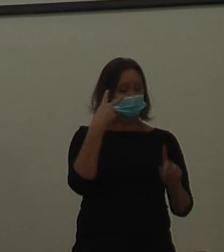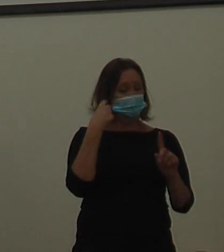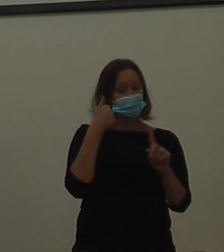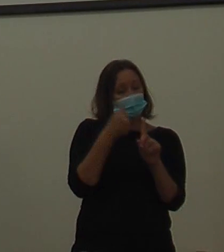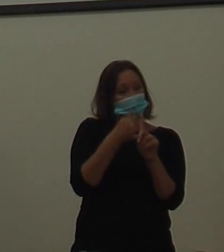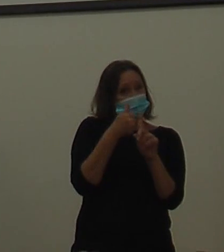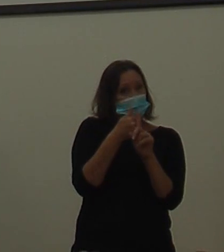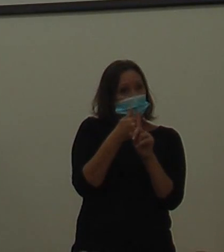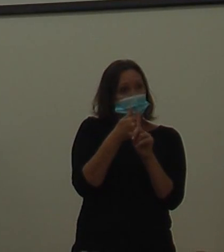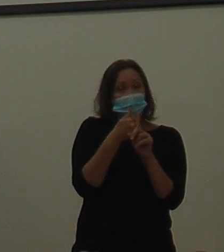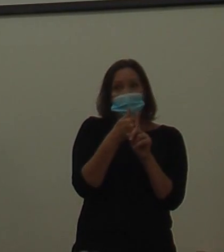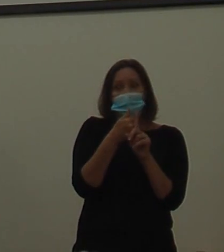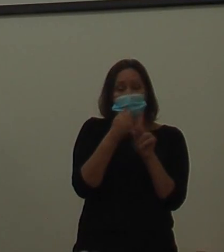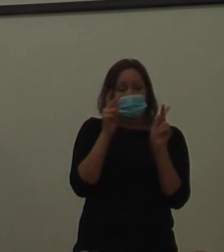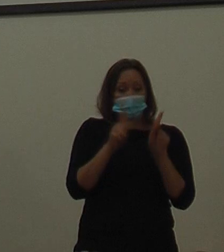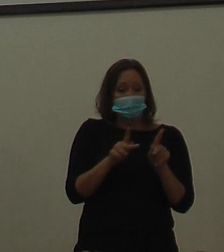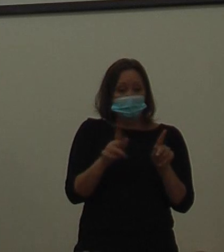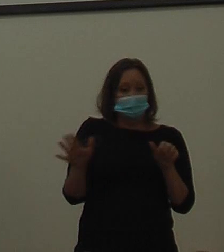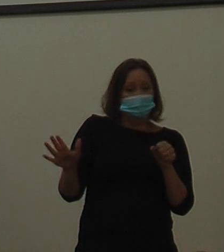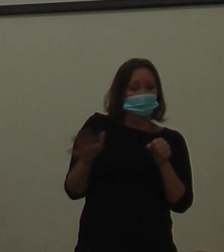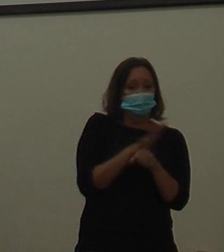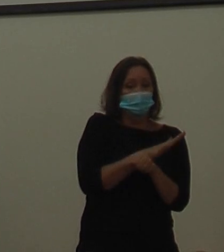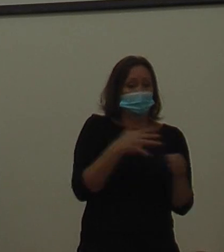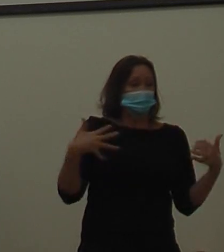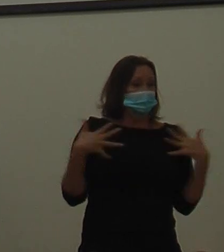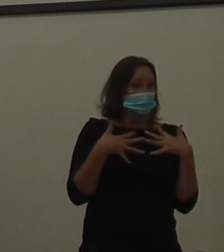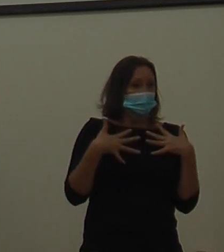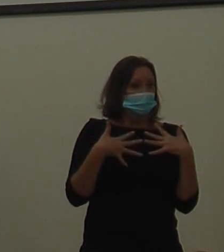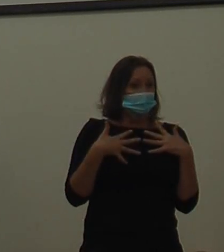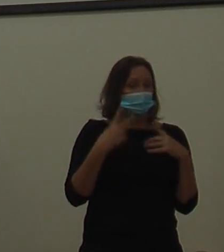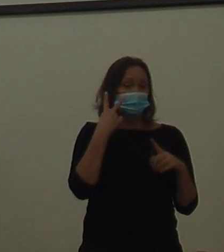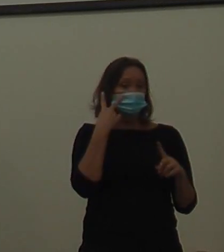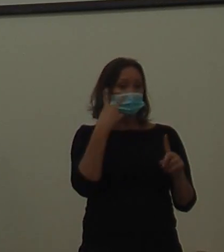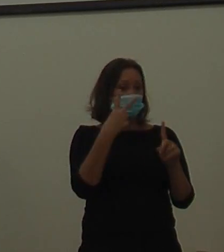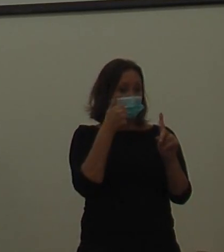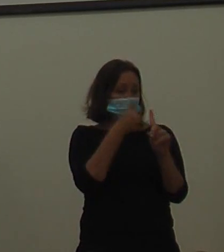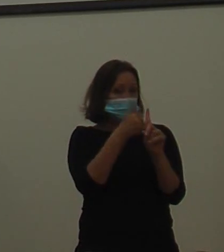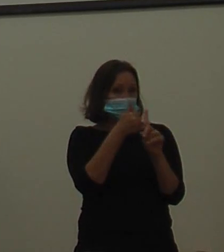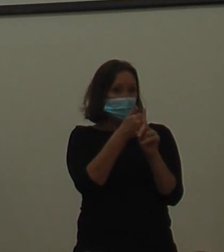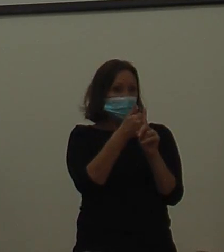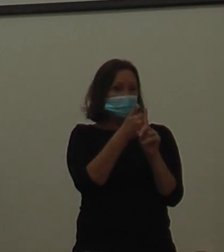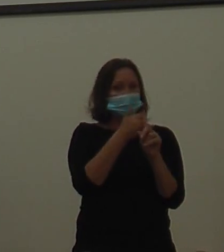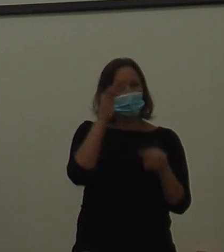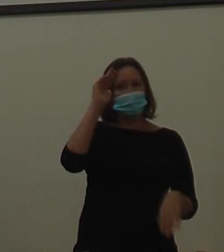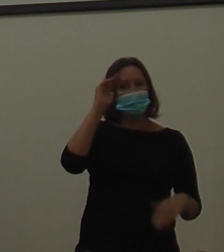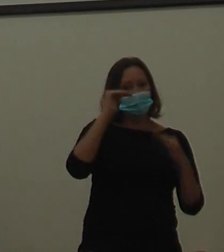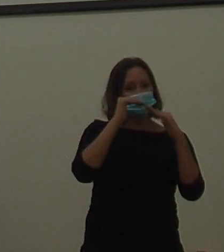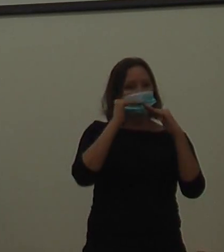that was filled with fear. He saw himself as a slight one.